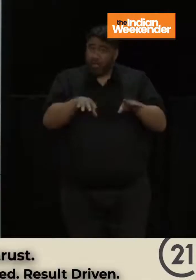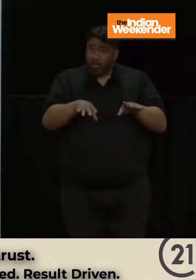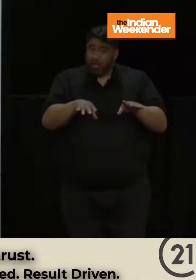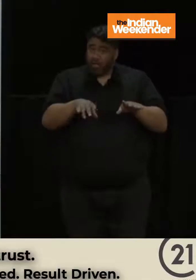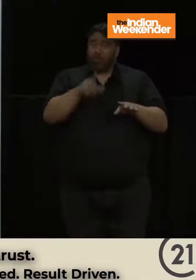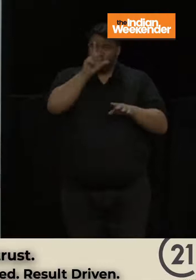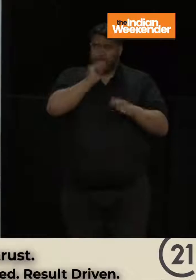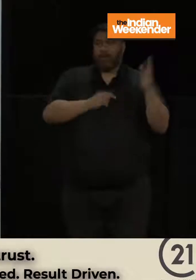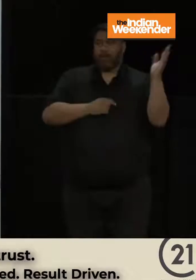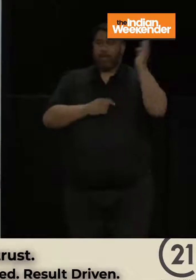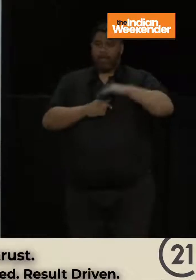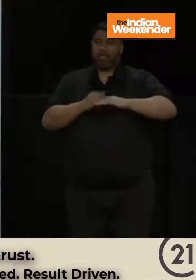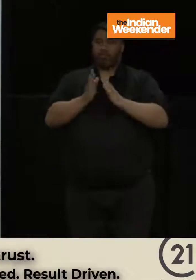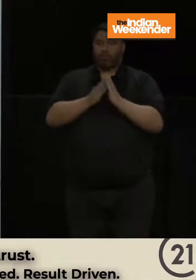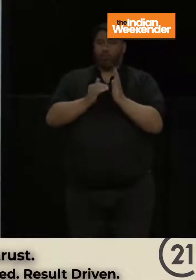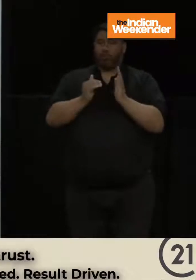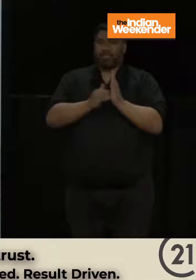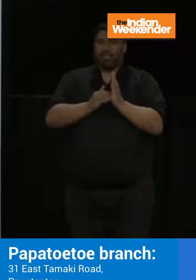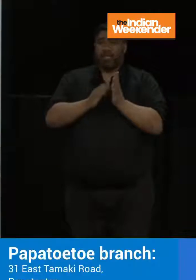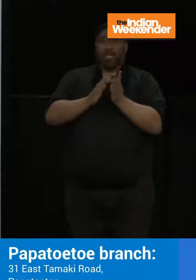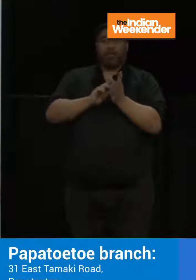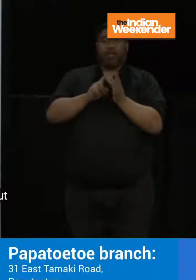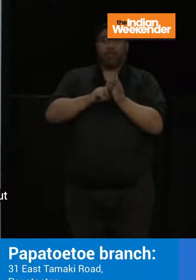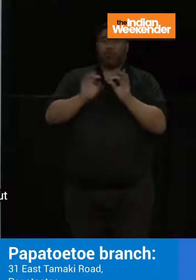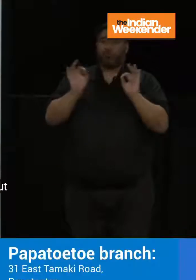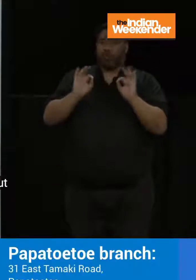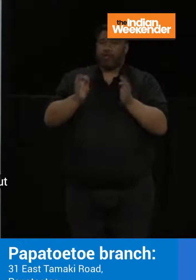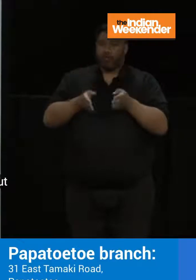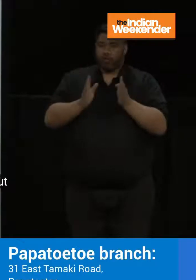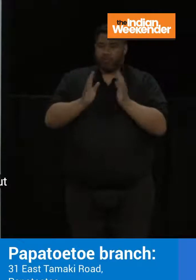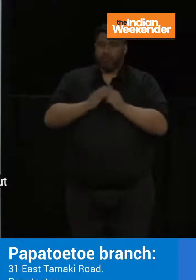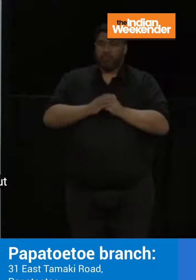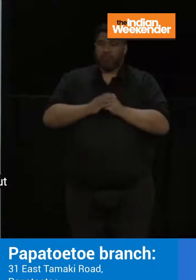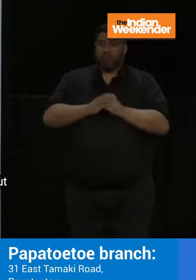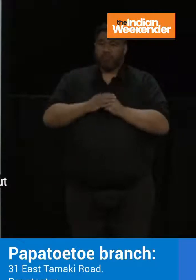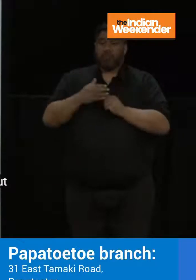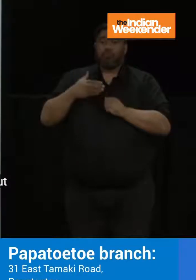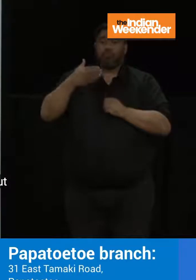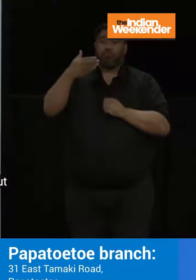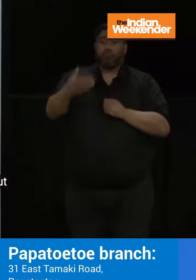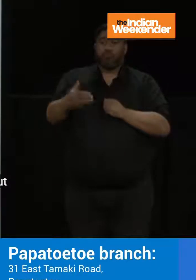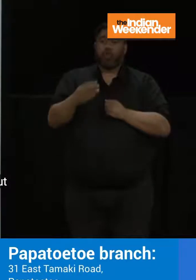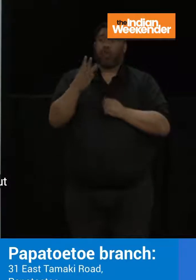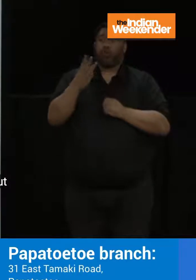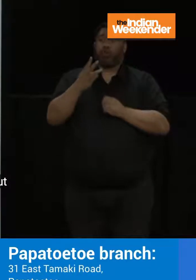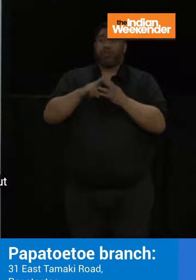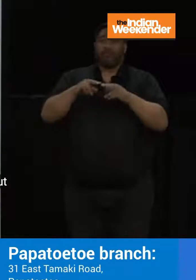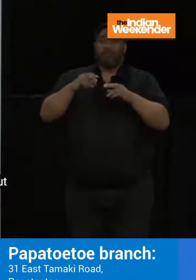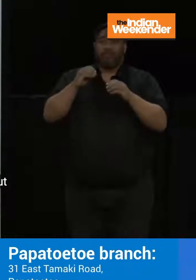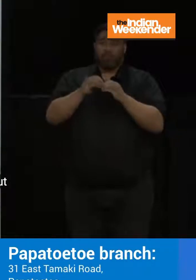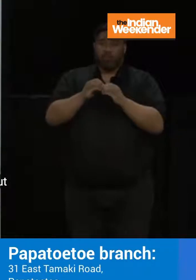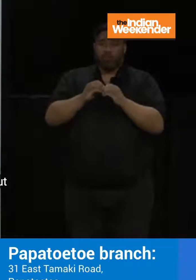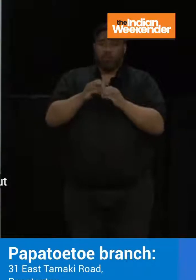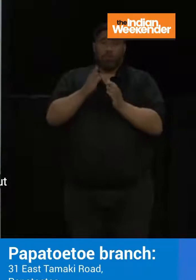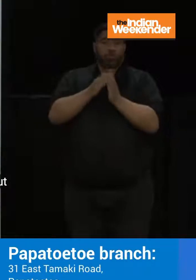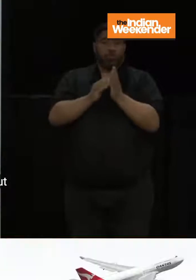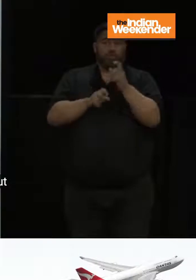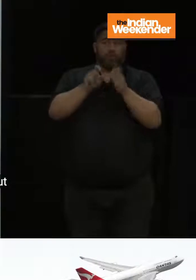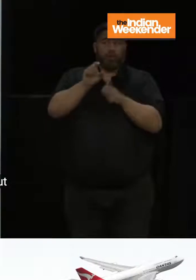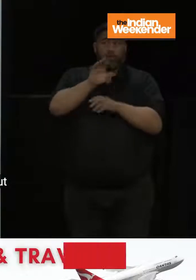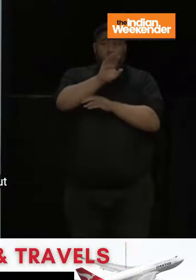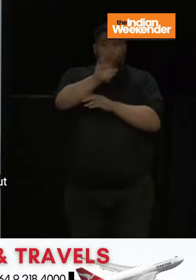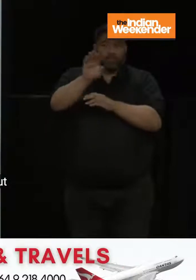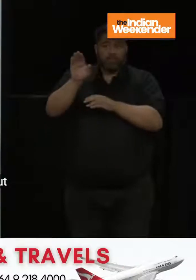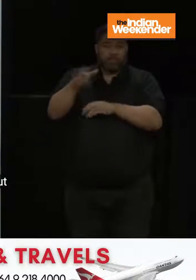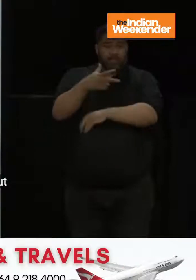quarantine. From 11:59 p.m. on Sunday the 13th of February, fully vaccinated Kiwis and other eligible travellers